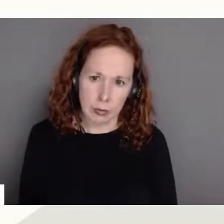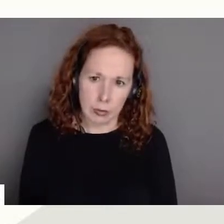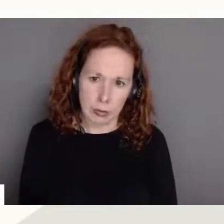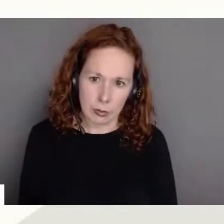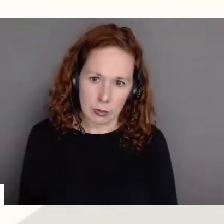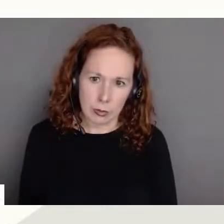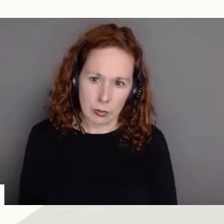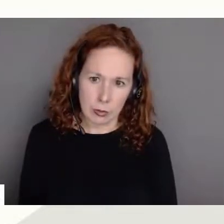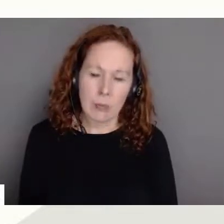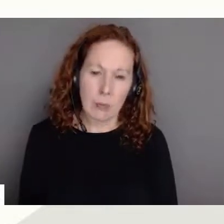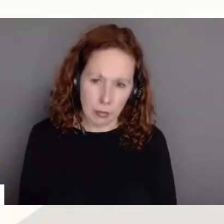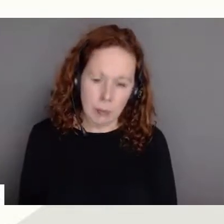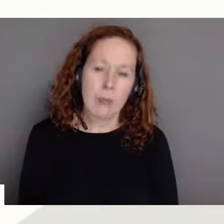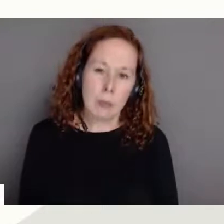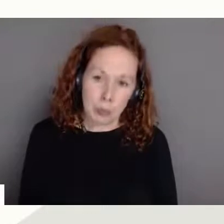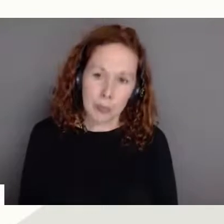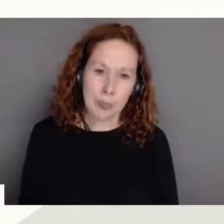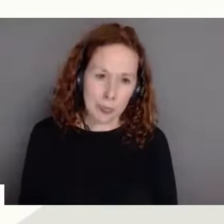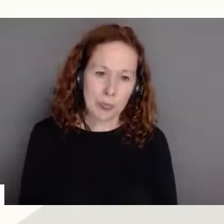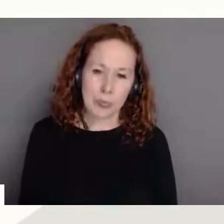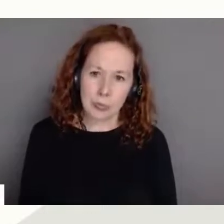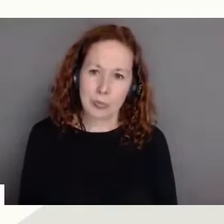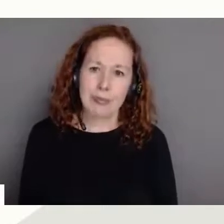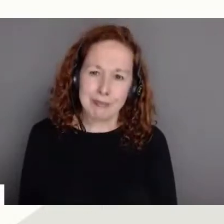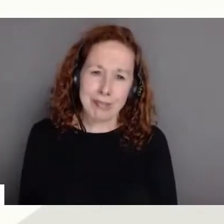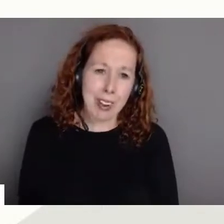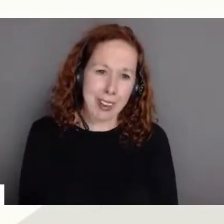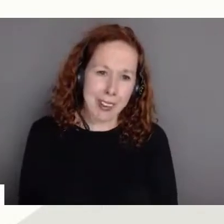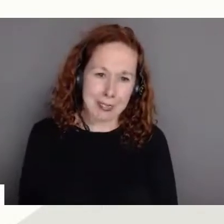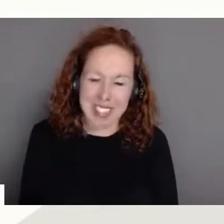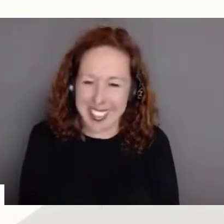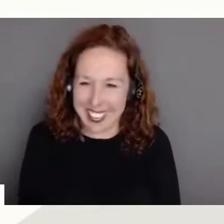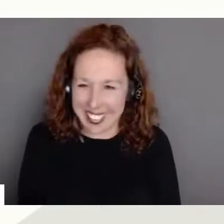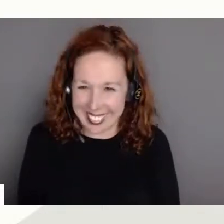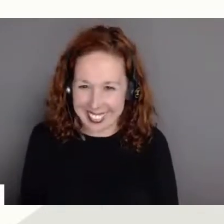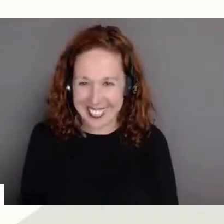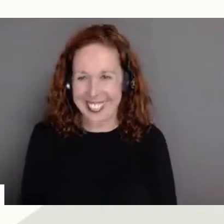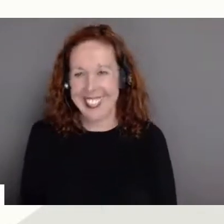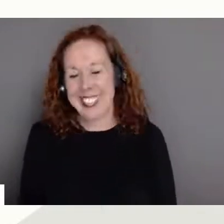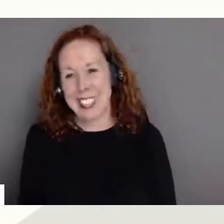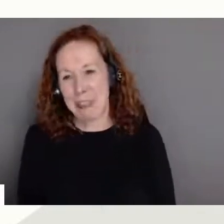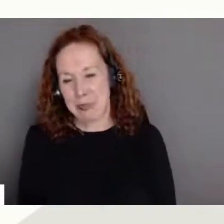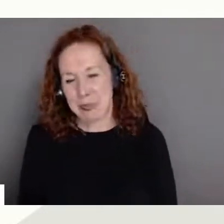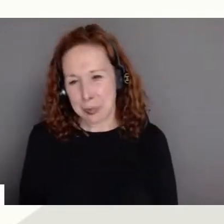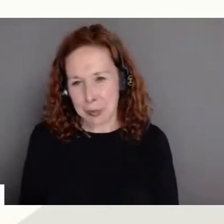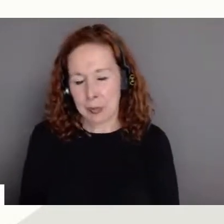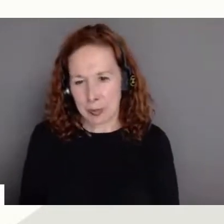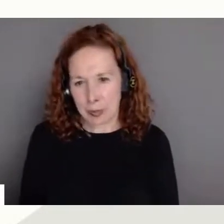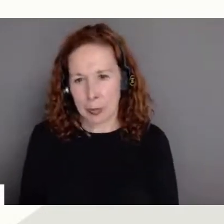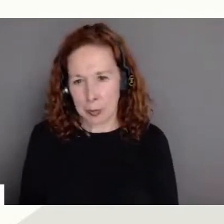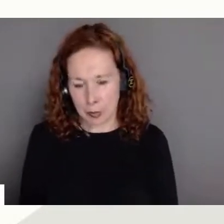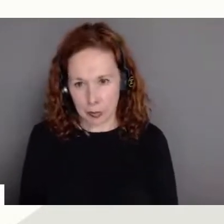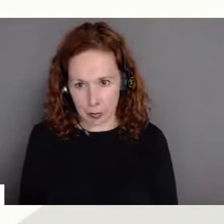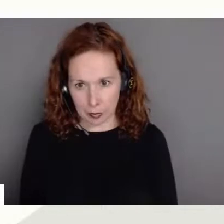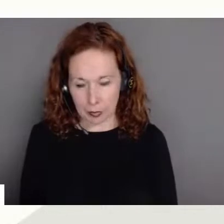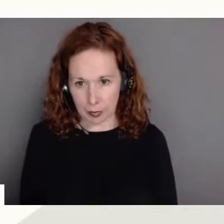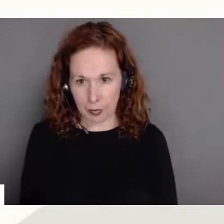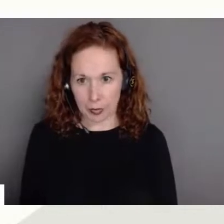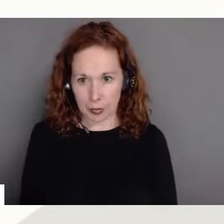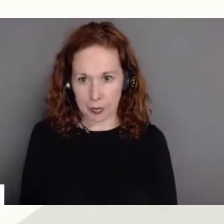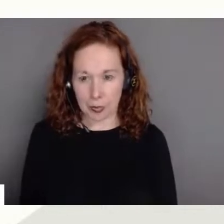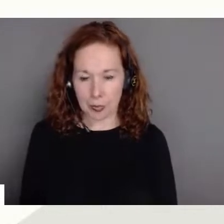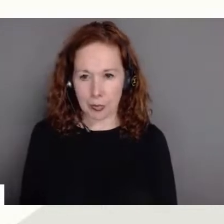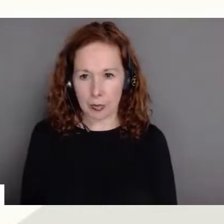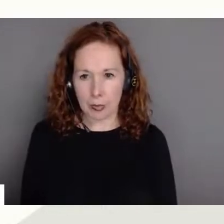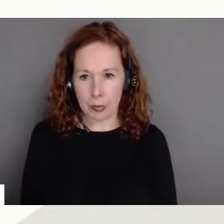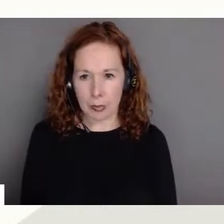think that was brilliant. I just think next level 10. Way to go. Oh, And, um, so a lot